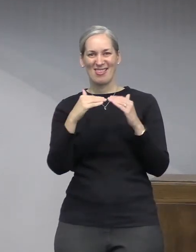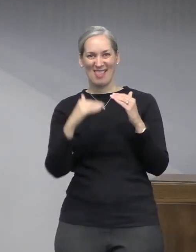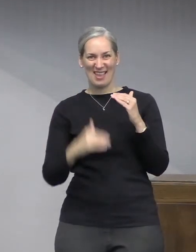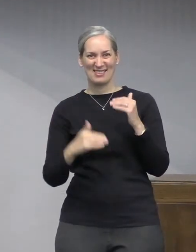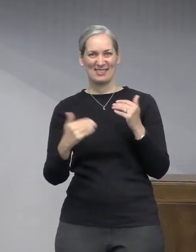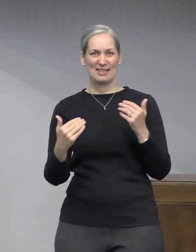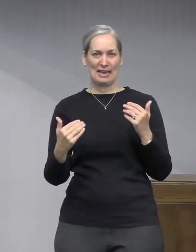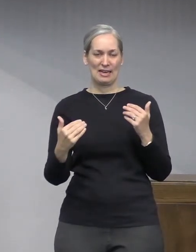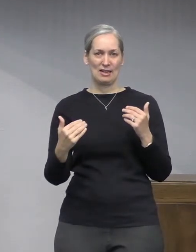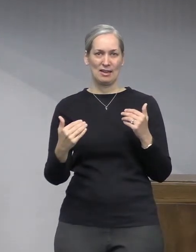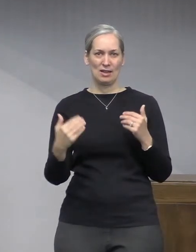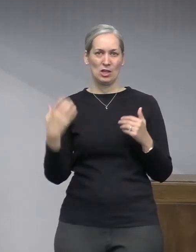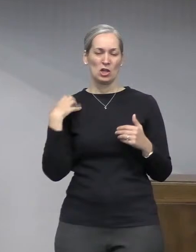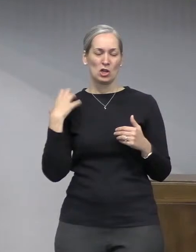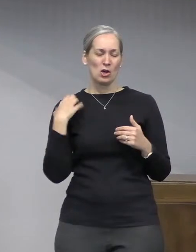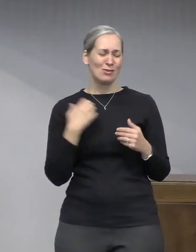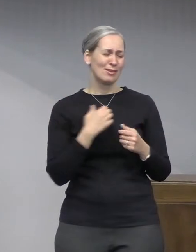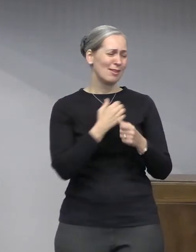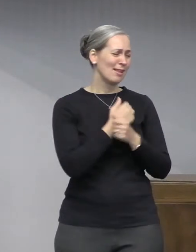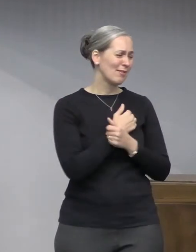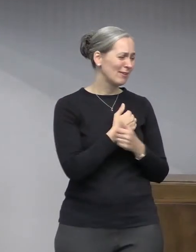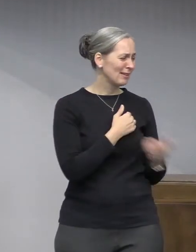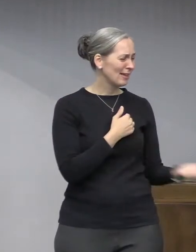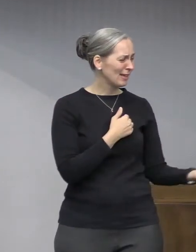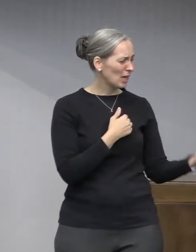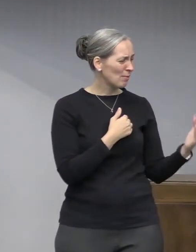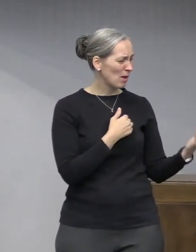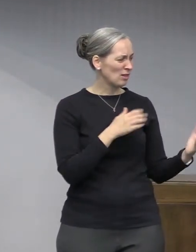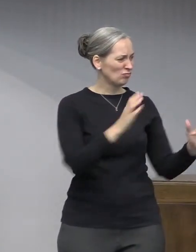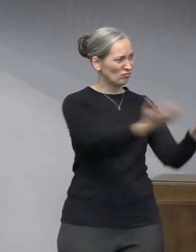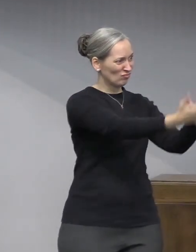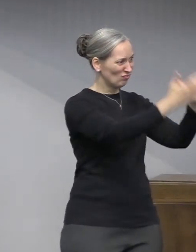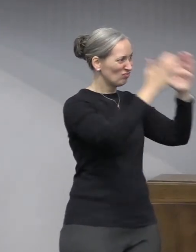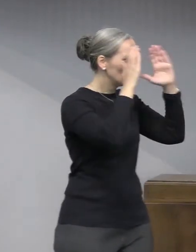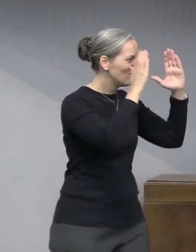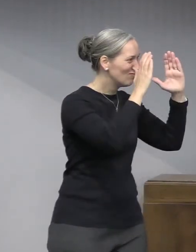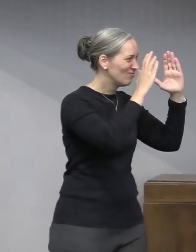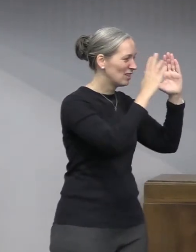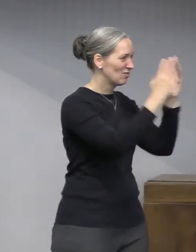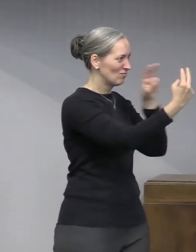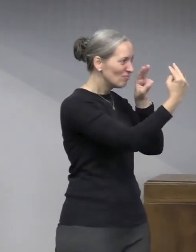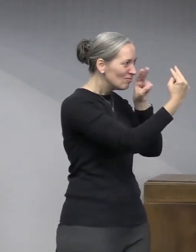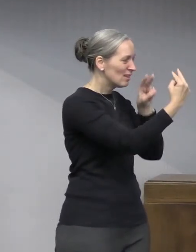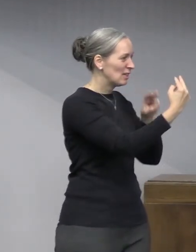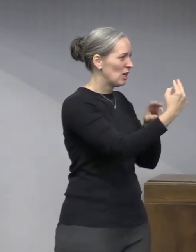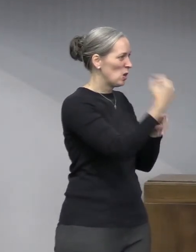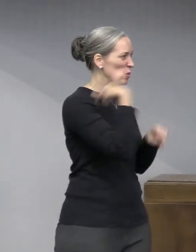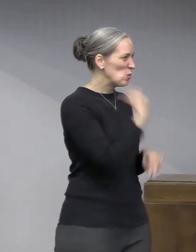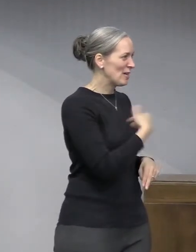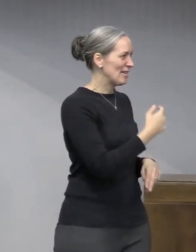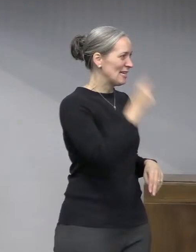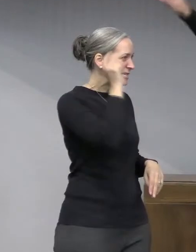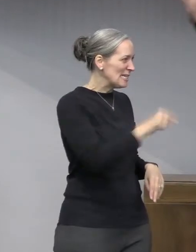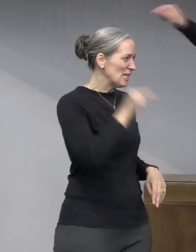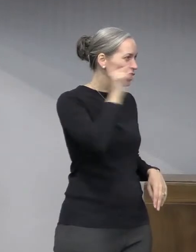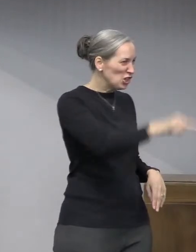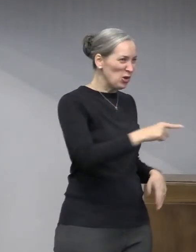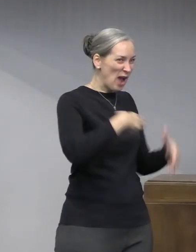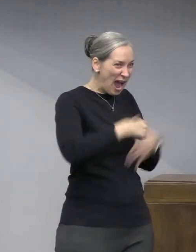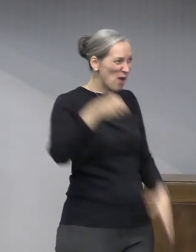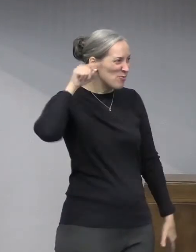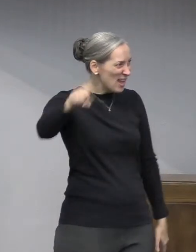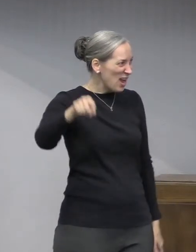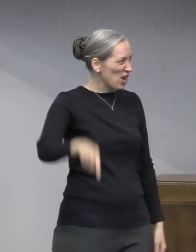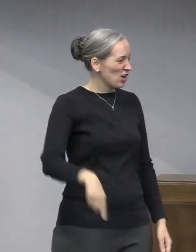kind manner, and he takes you by the face, and he makes eye contact with you, and he says, we need you out